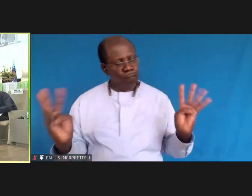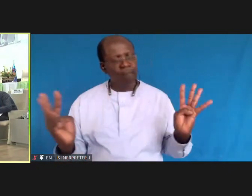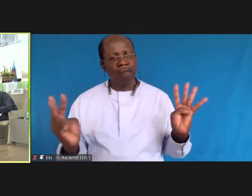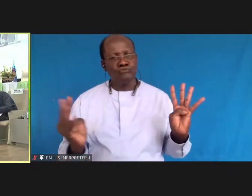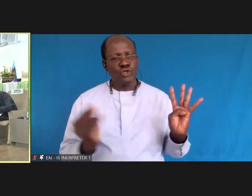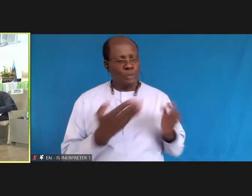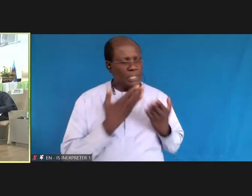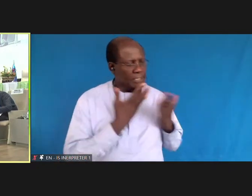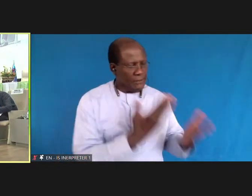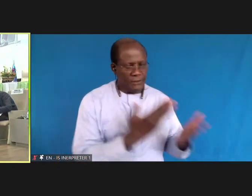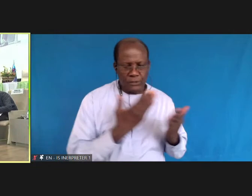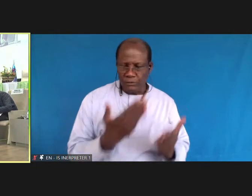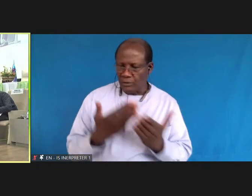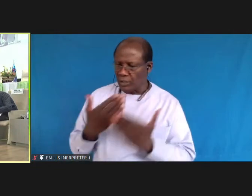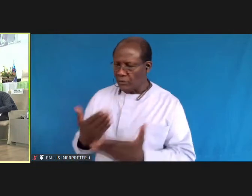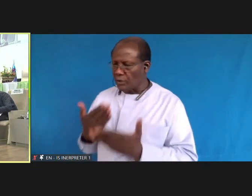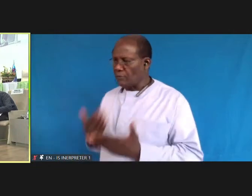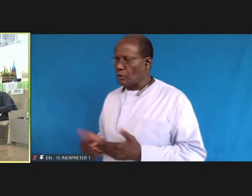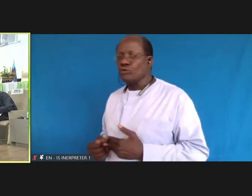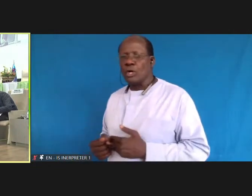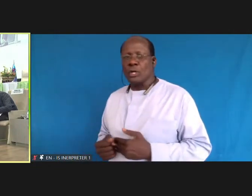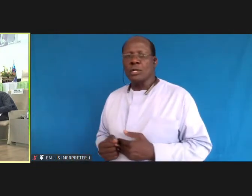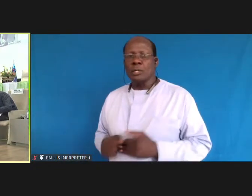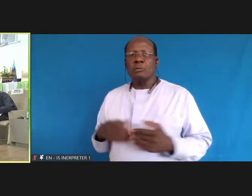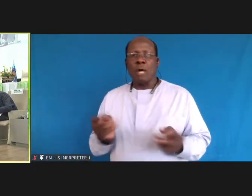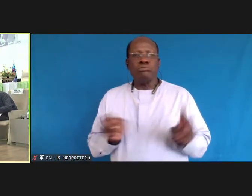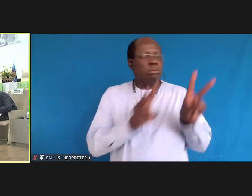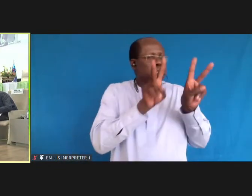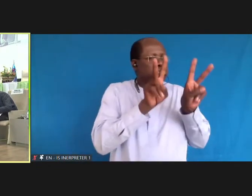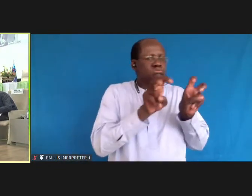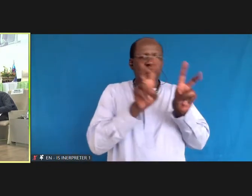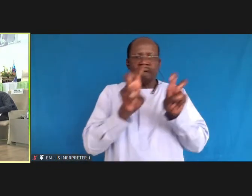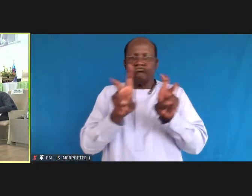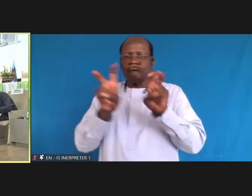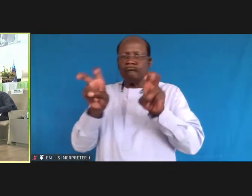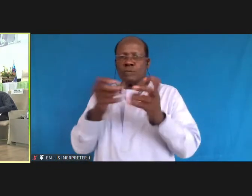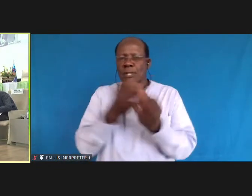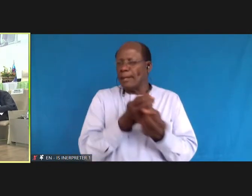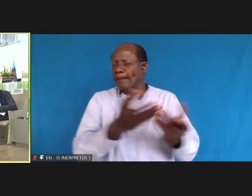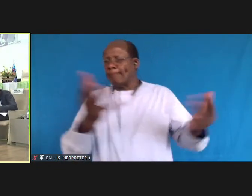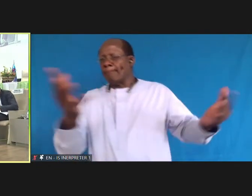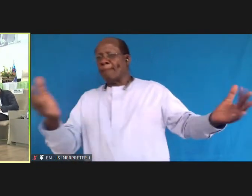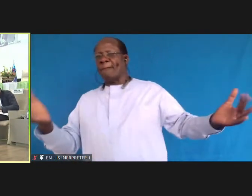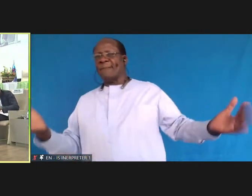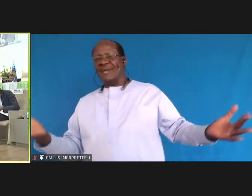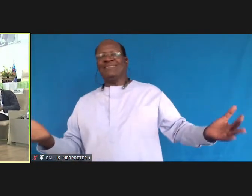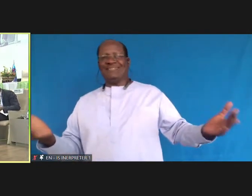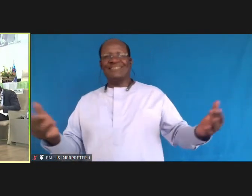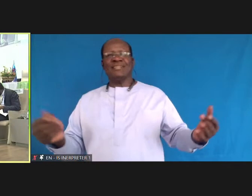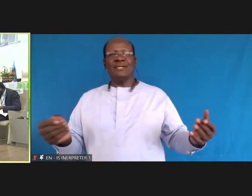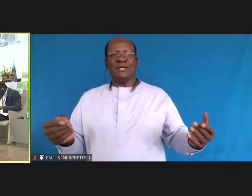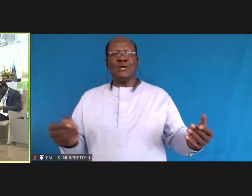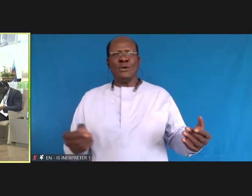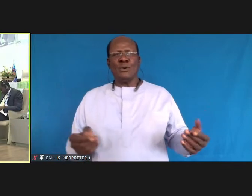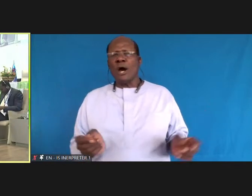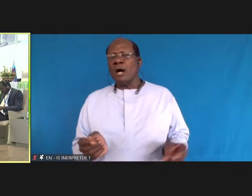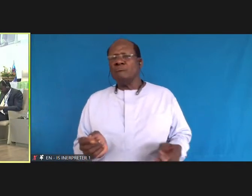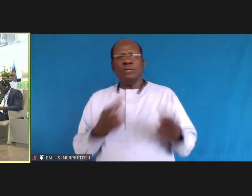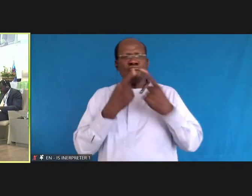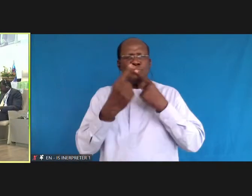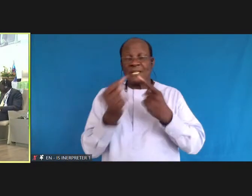know that many items were tackled to accelerate local action. We have retained